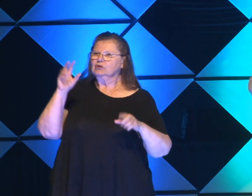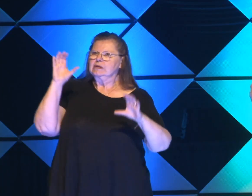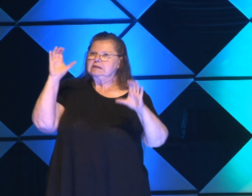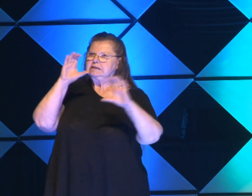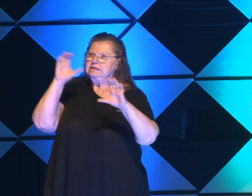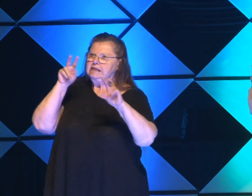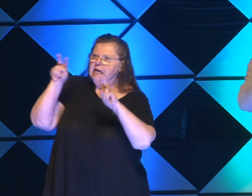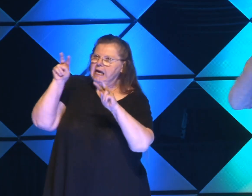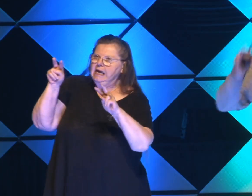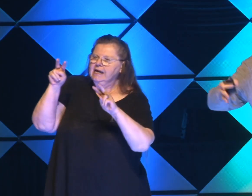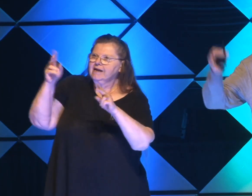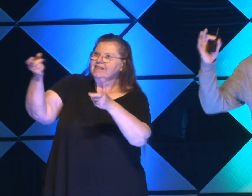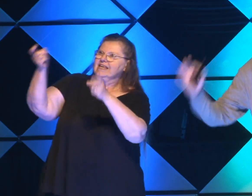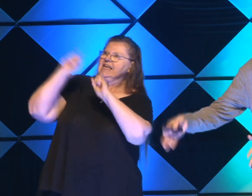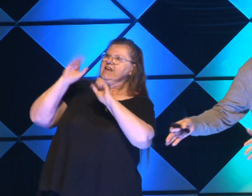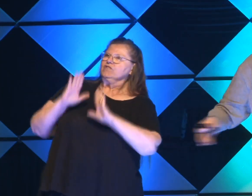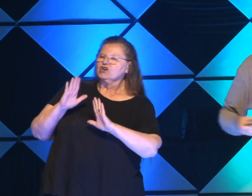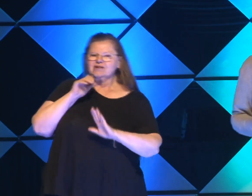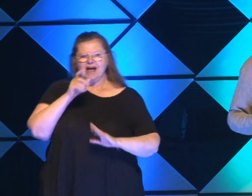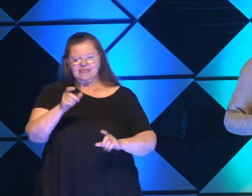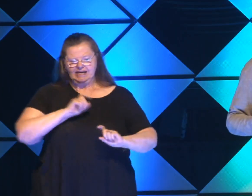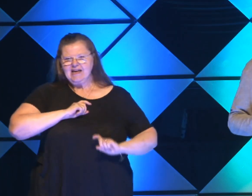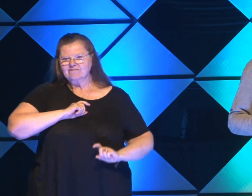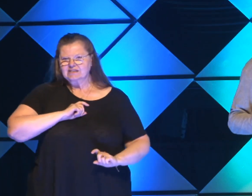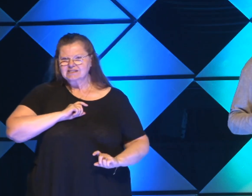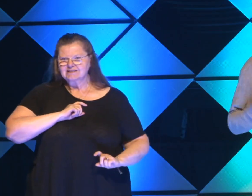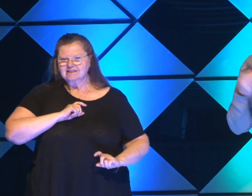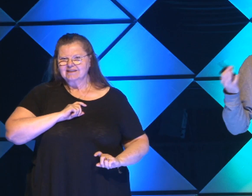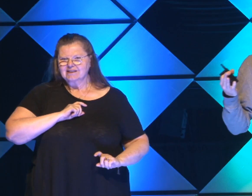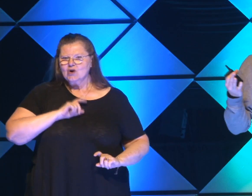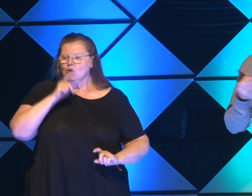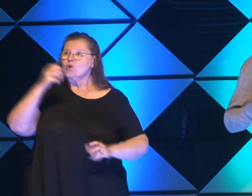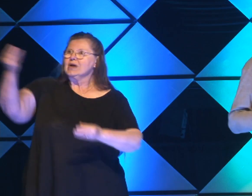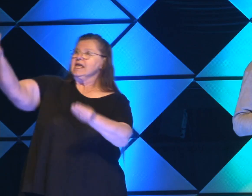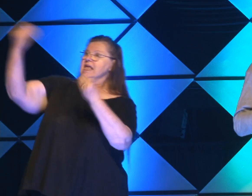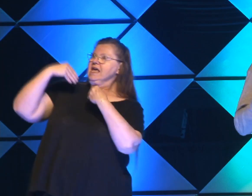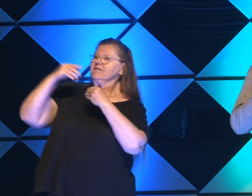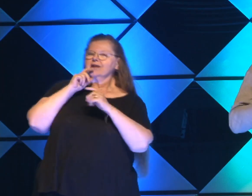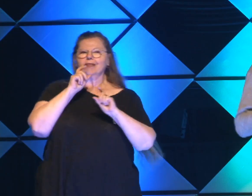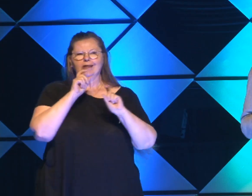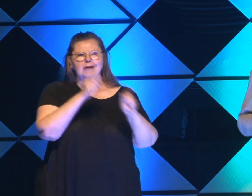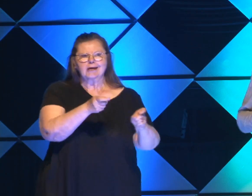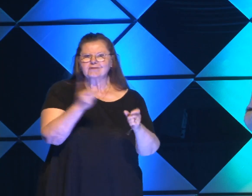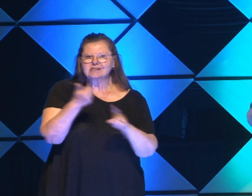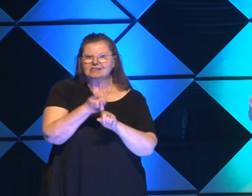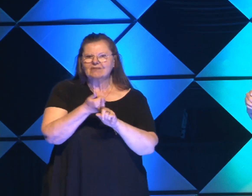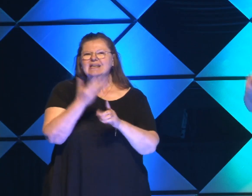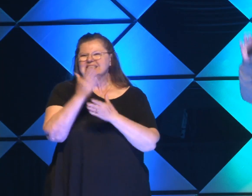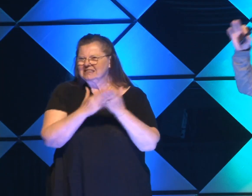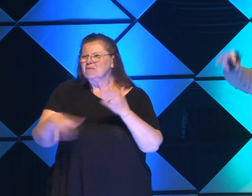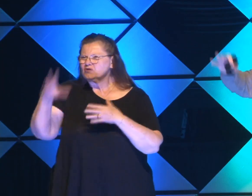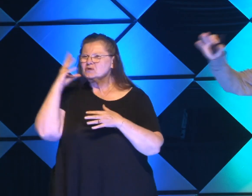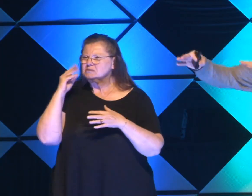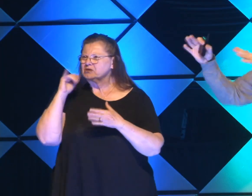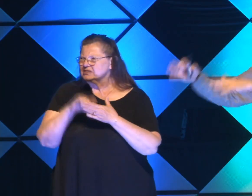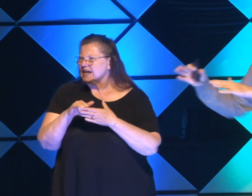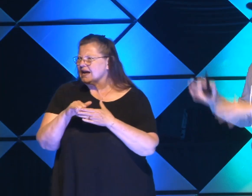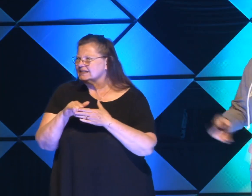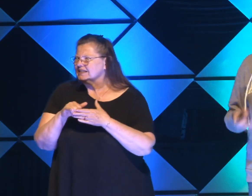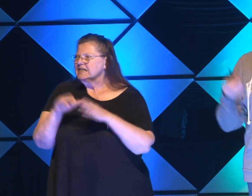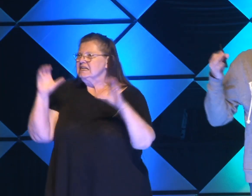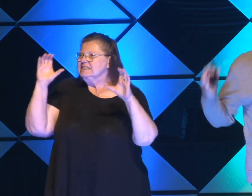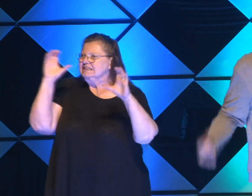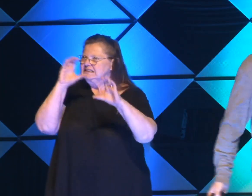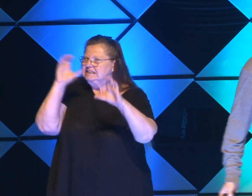the giver and not the gift. Did anybody grow up in a tradition that ever said that? Maybe you did. Some of you did, right? Like it was seek the giver, not the